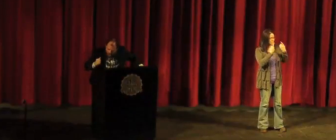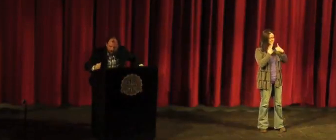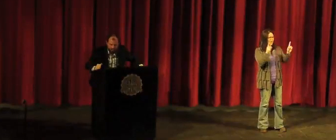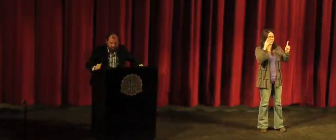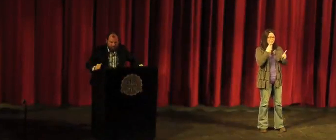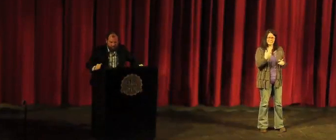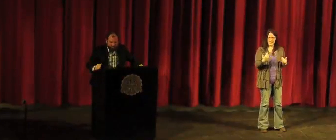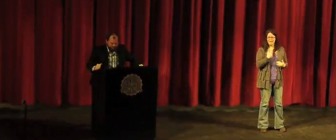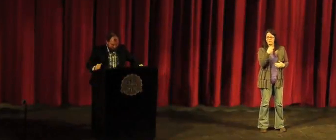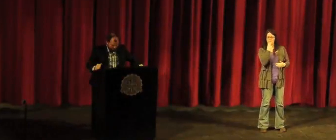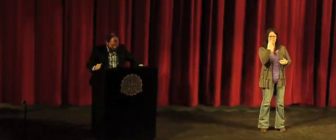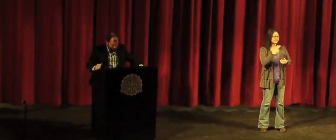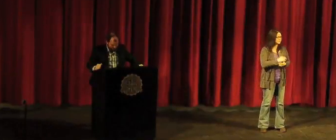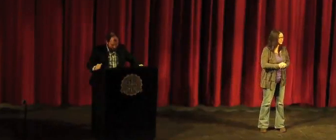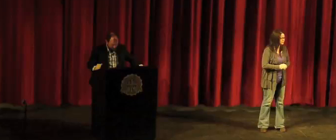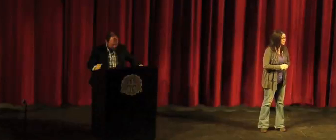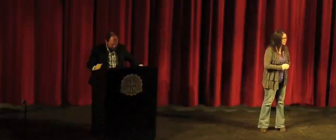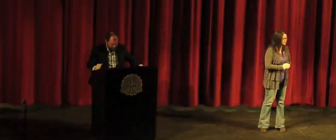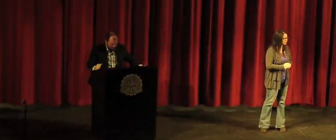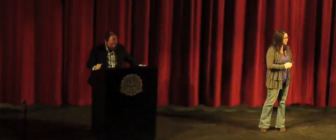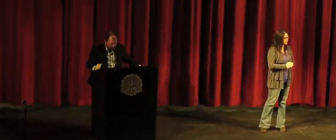have a voice!"